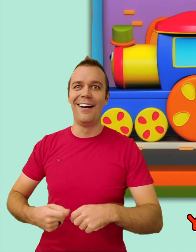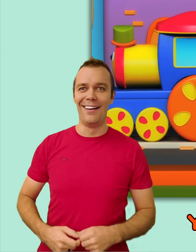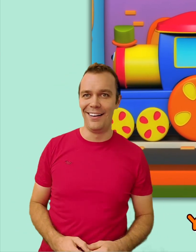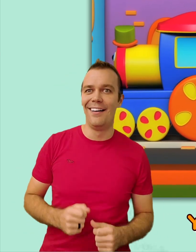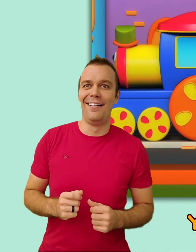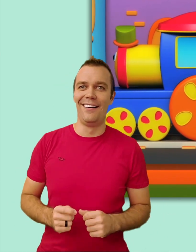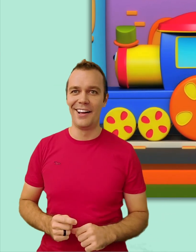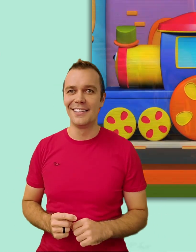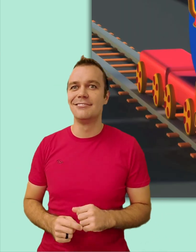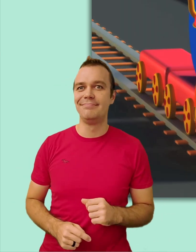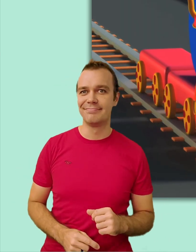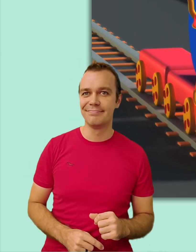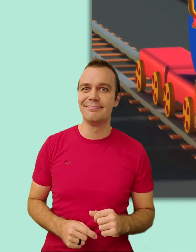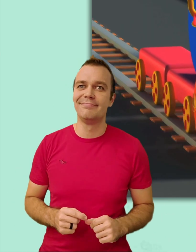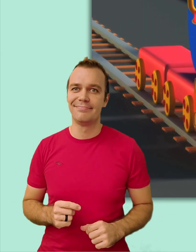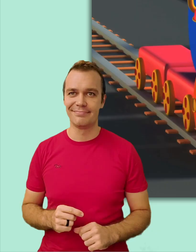all around.